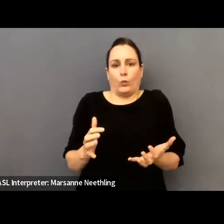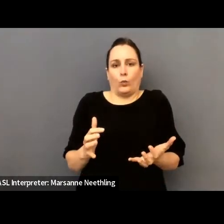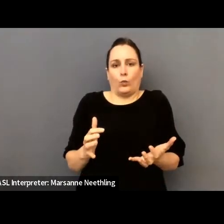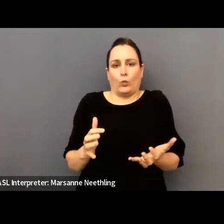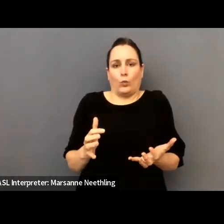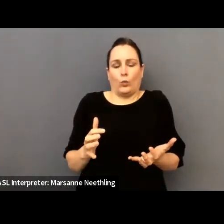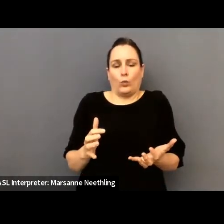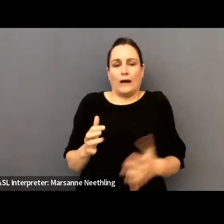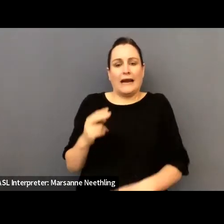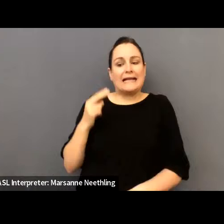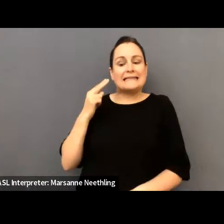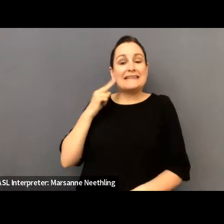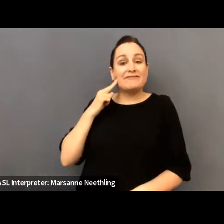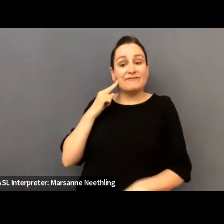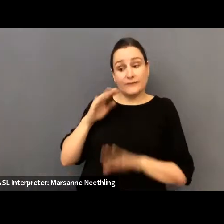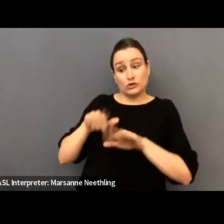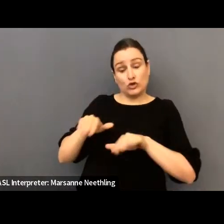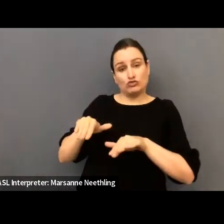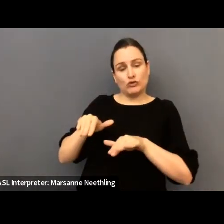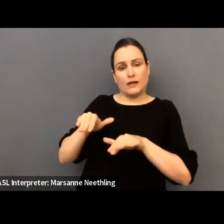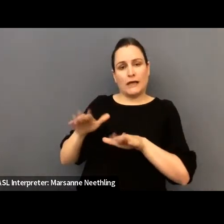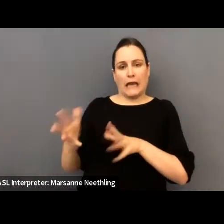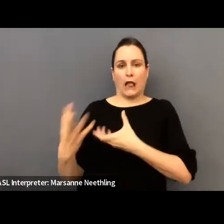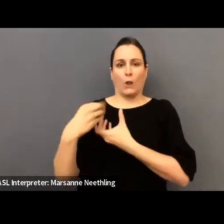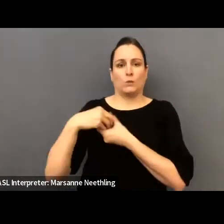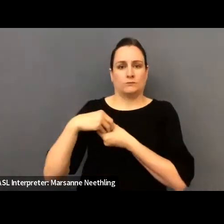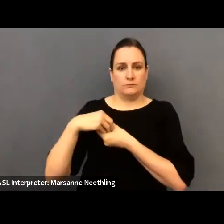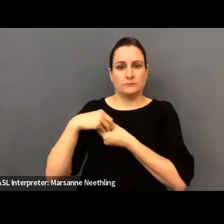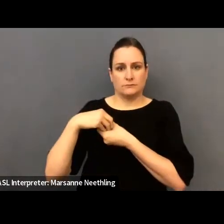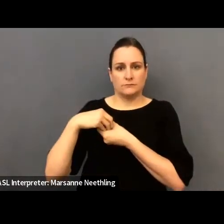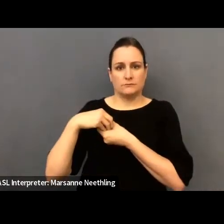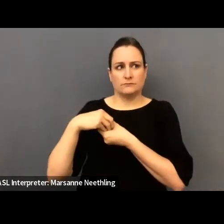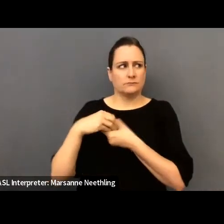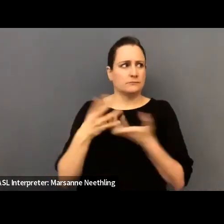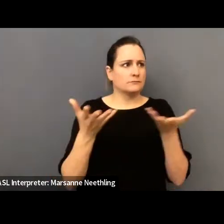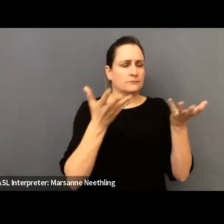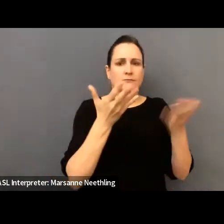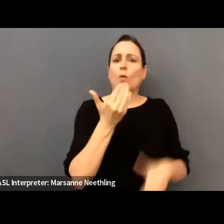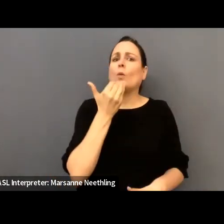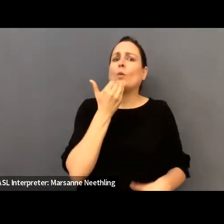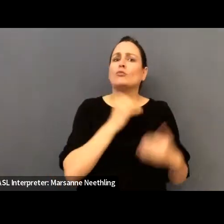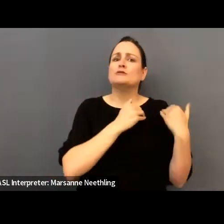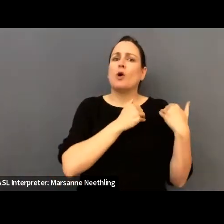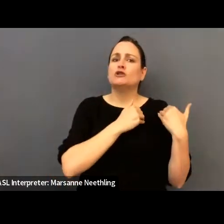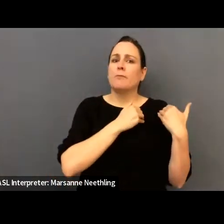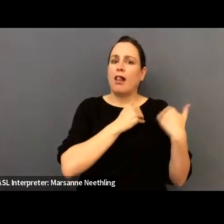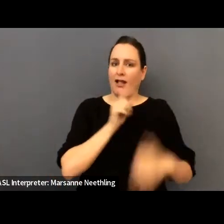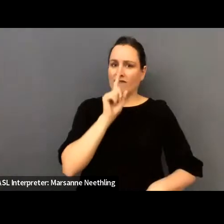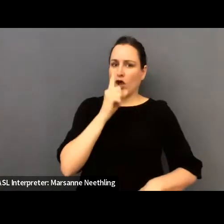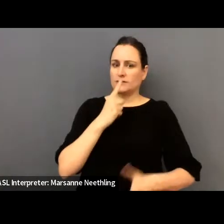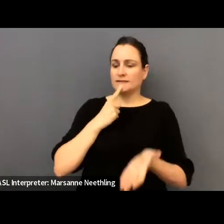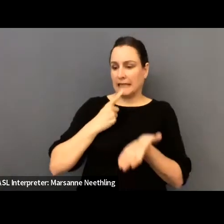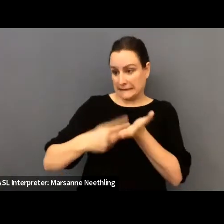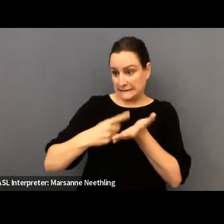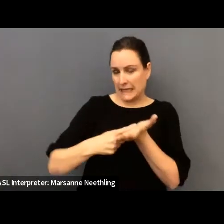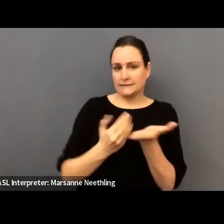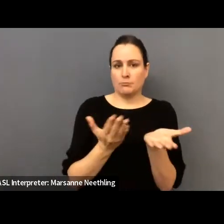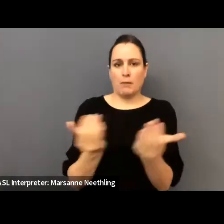deaf learners? For instance, we all know the challenge that is